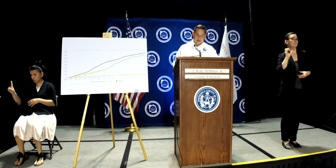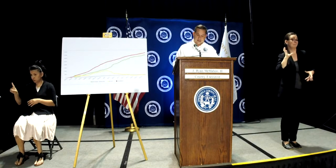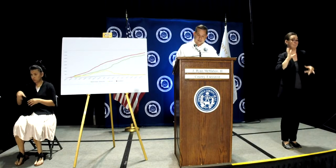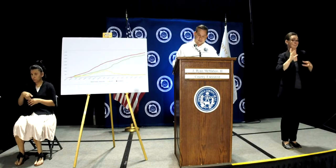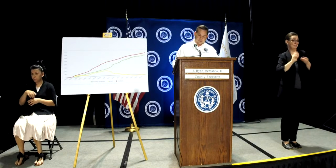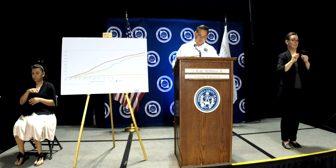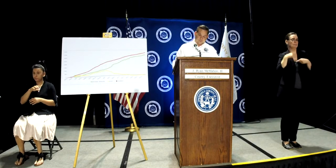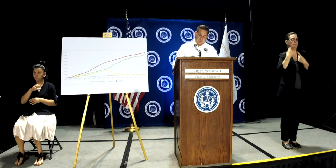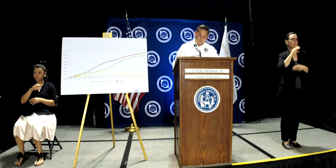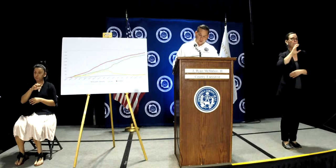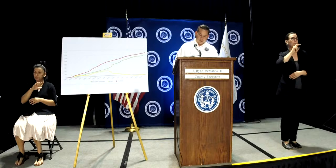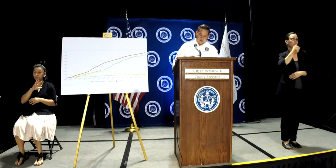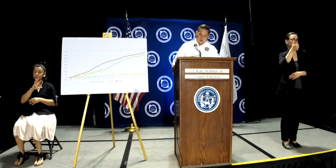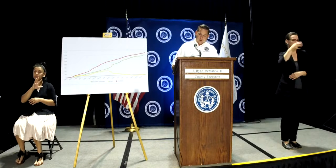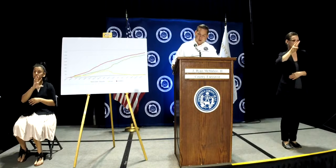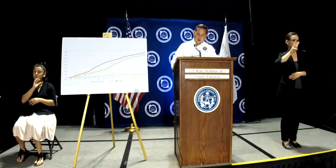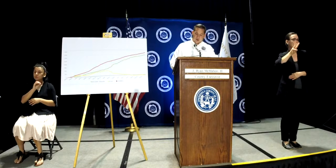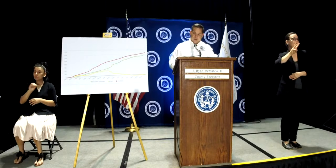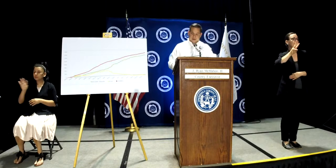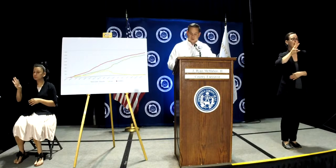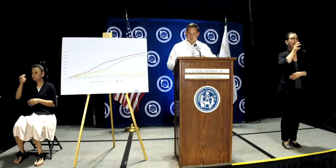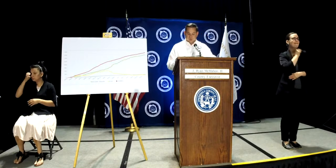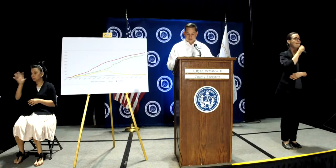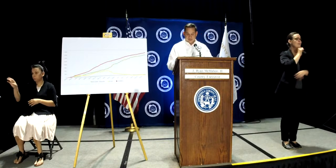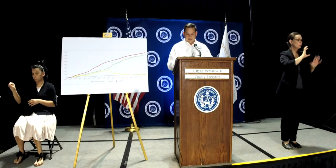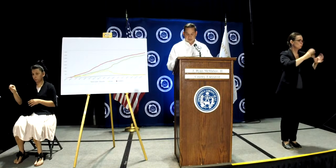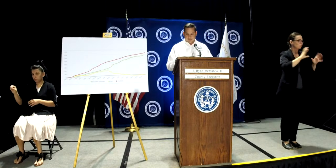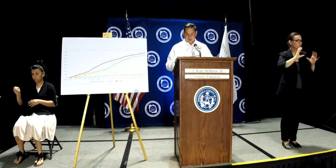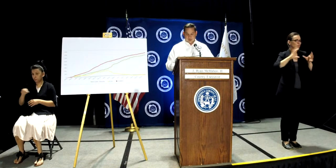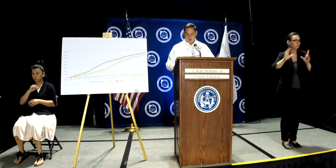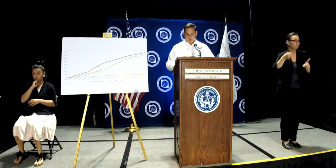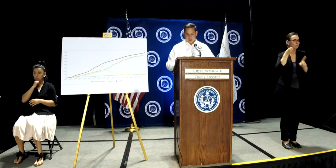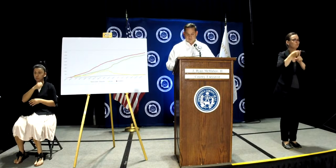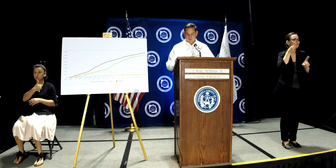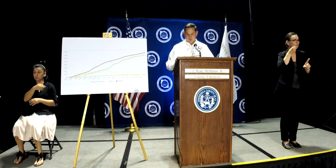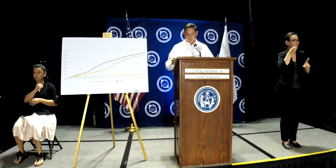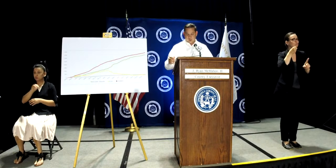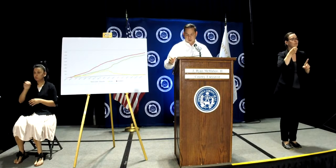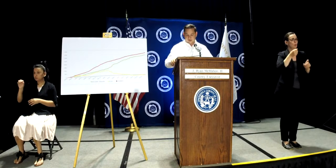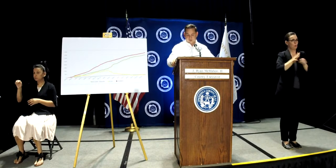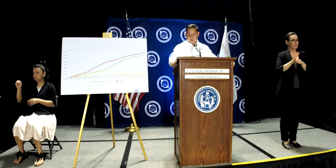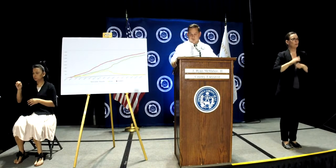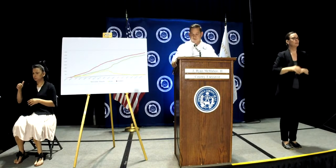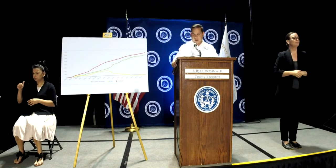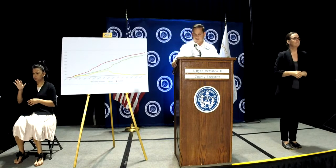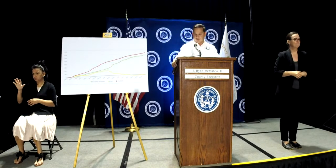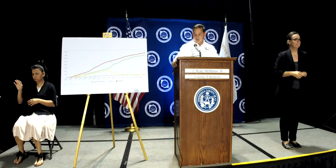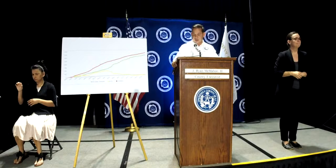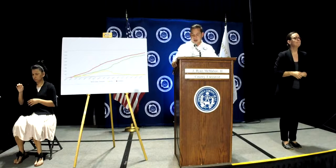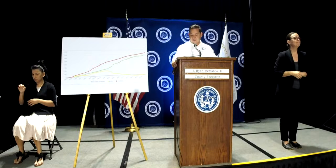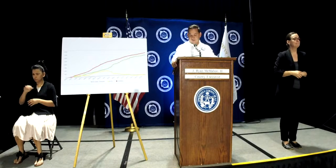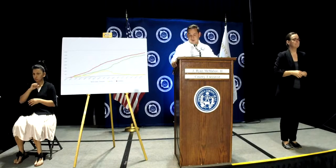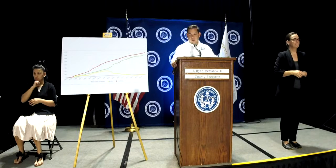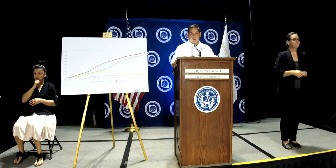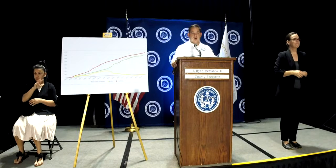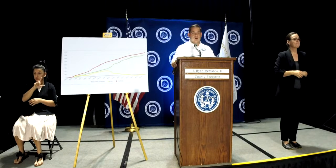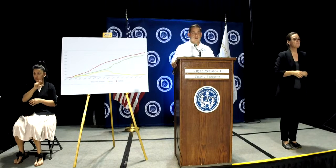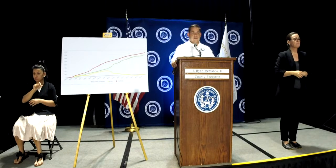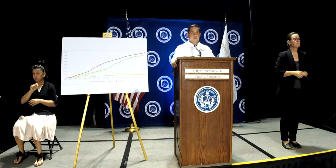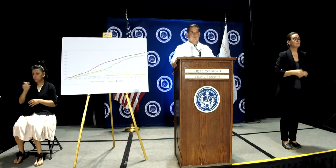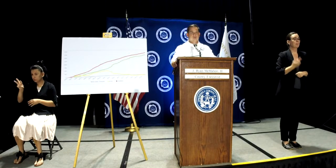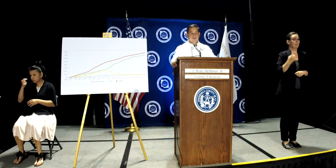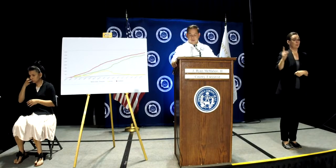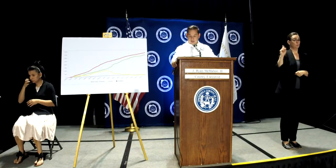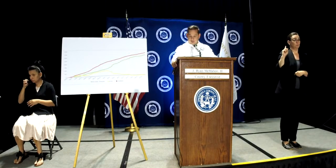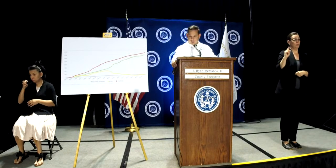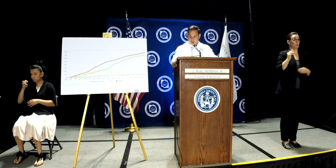in their 90s. Our back-to-school testing had our first week last week. Over 500 staff